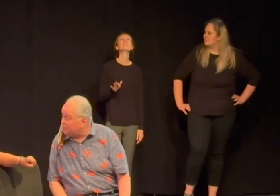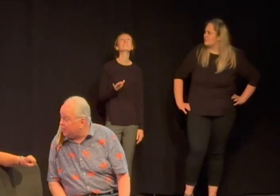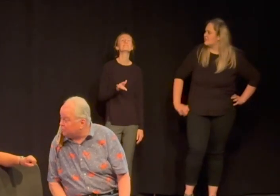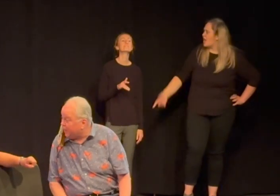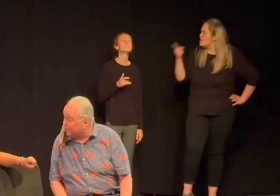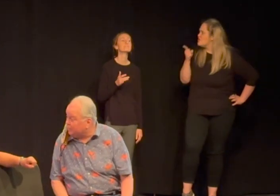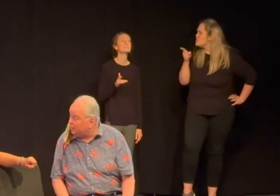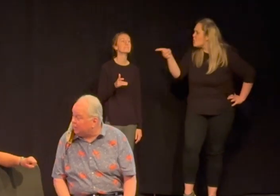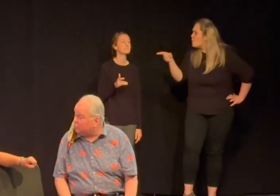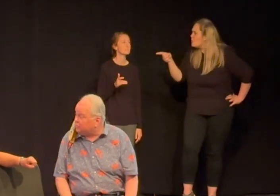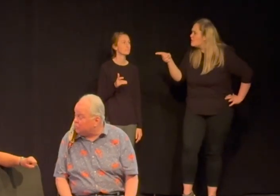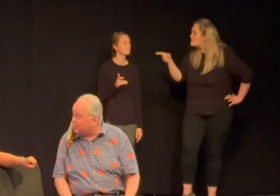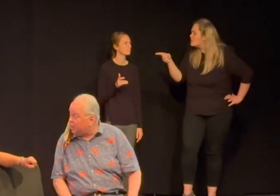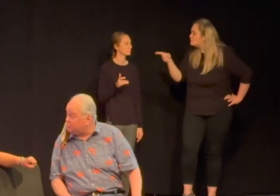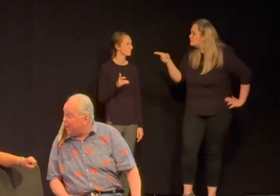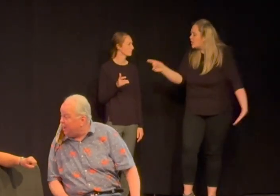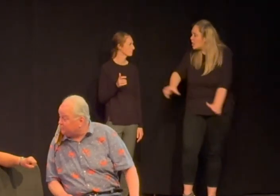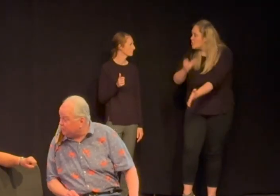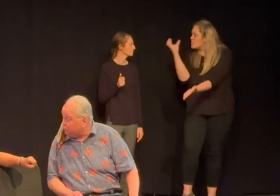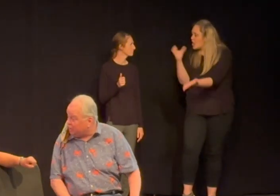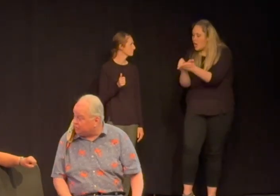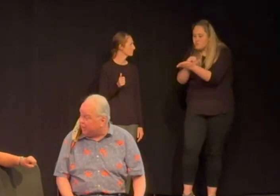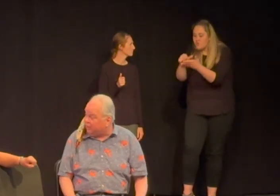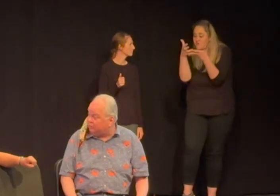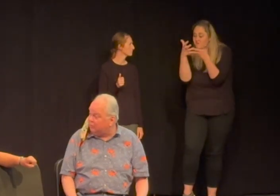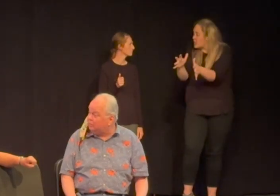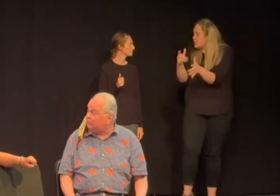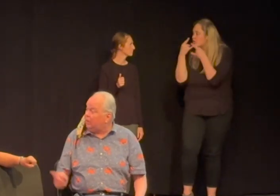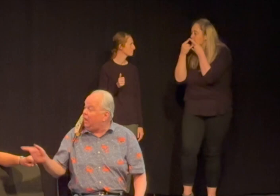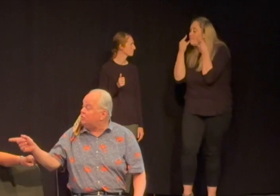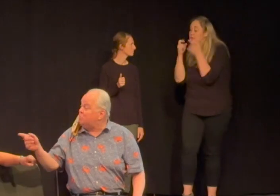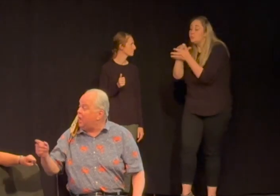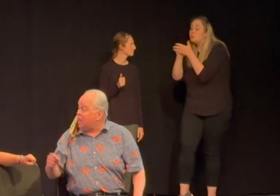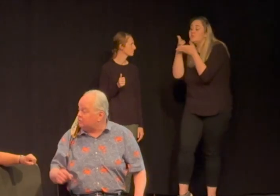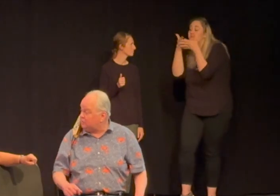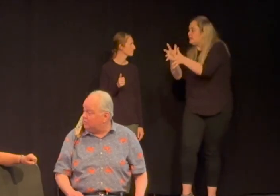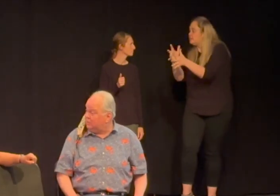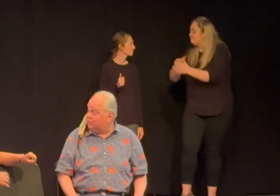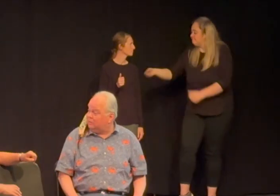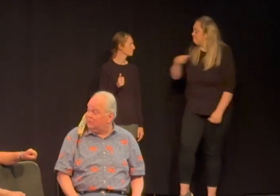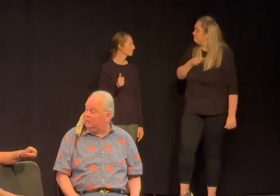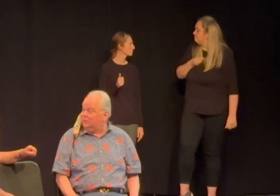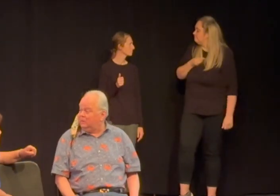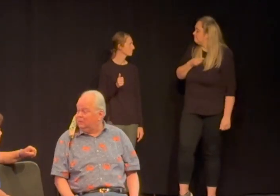You, on the other hand, can return the cup after you've washed it out. And the mask.